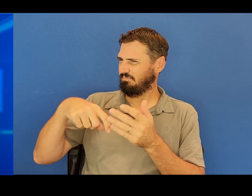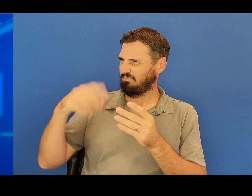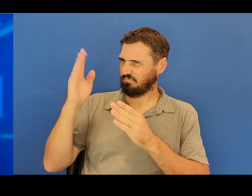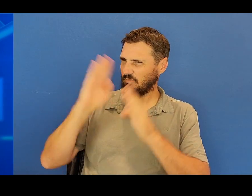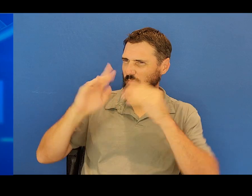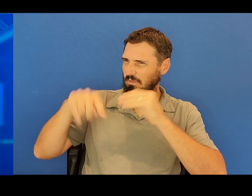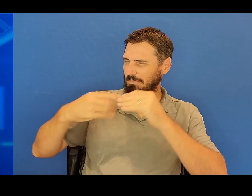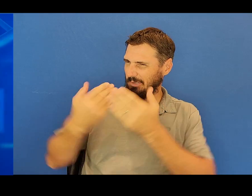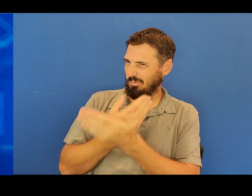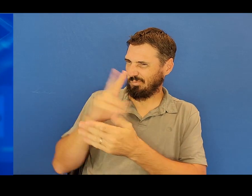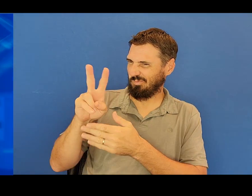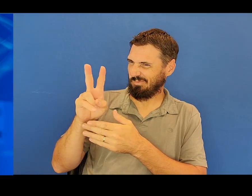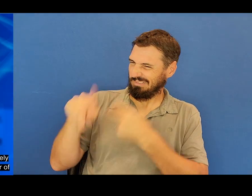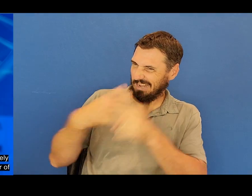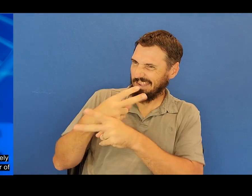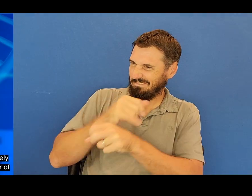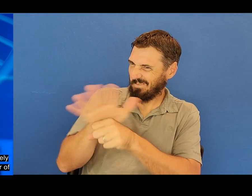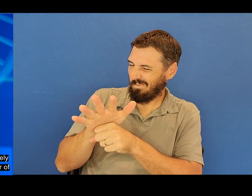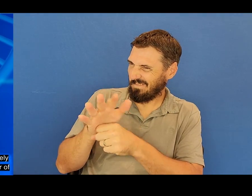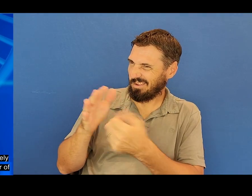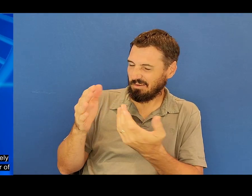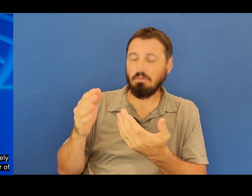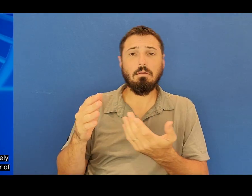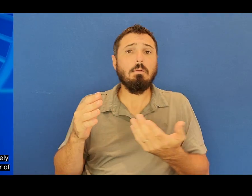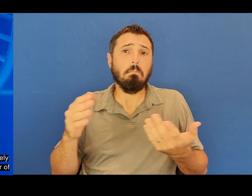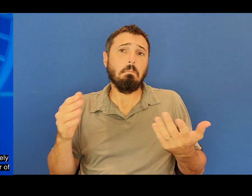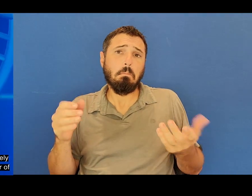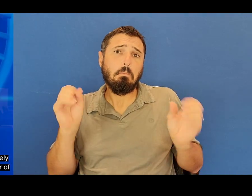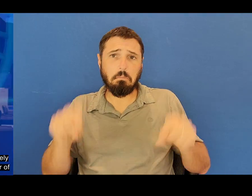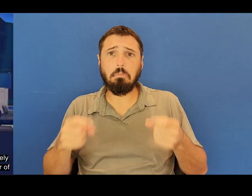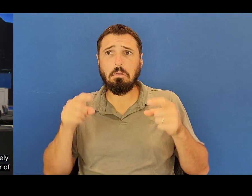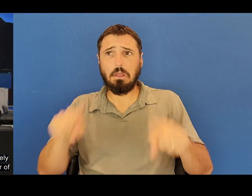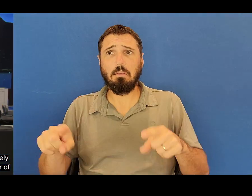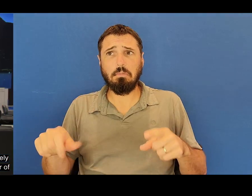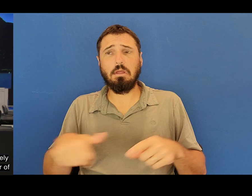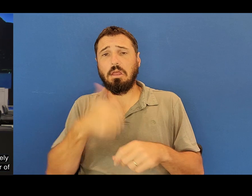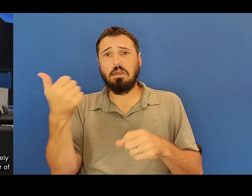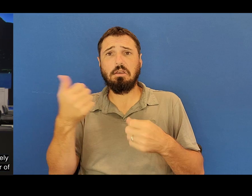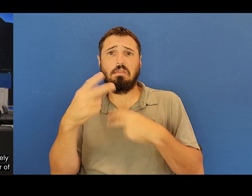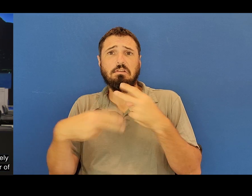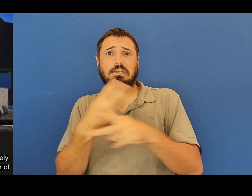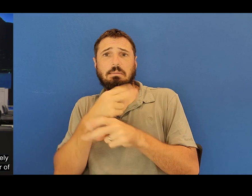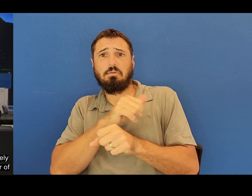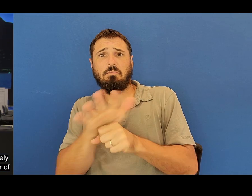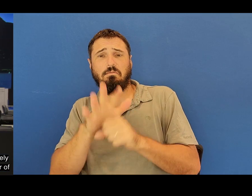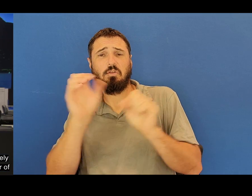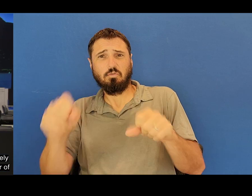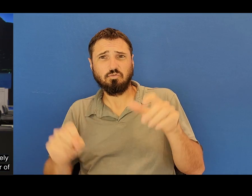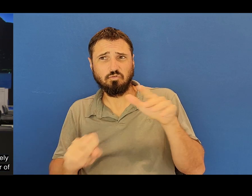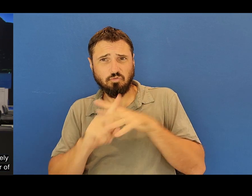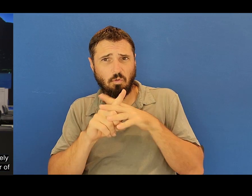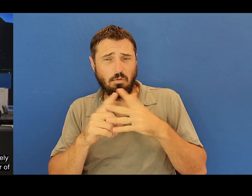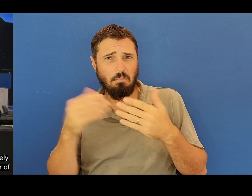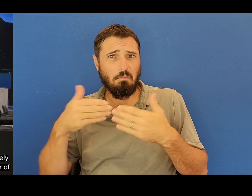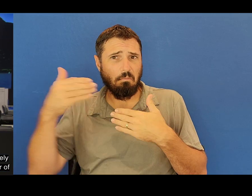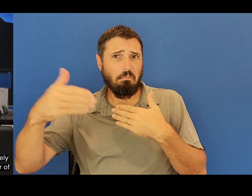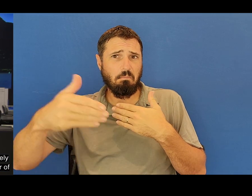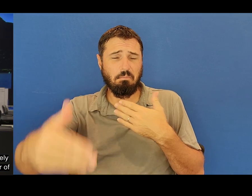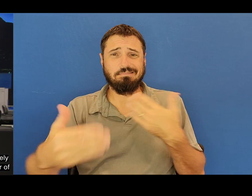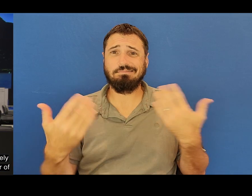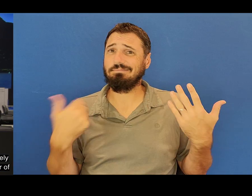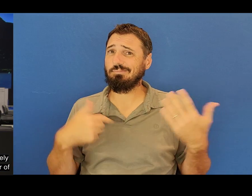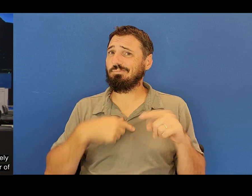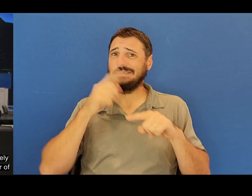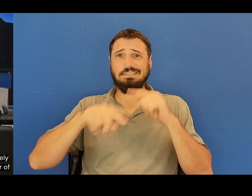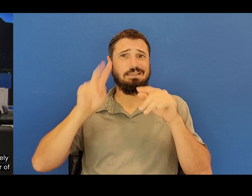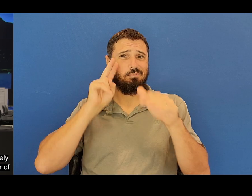about another variant at some point? It's possible another COVID variant could emerge in the coming weeks or months. Unfortunately,